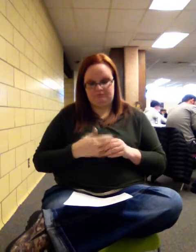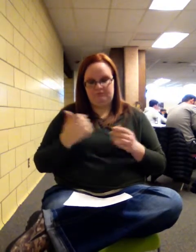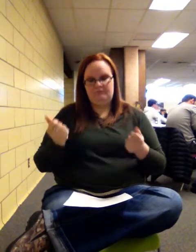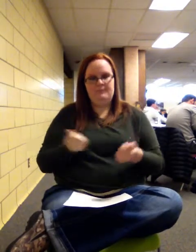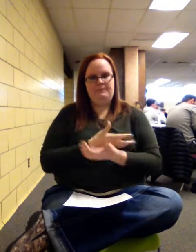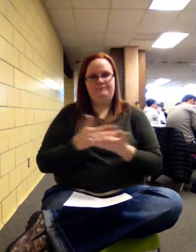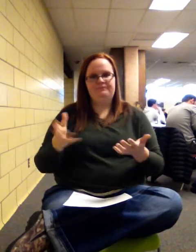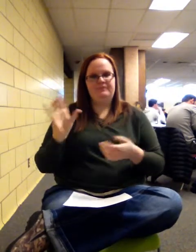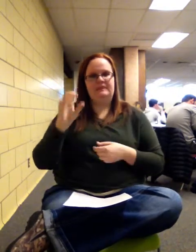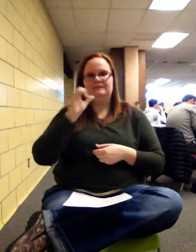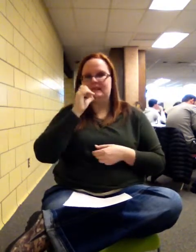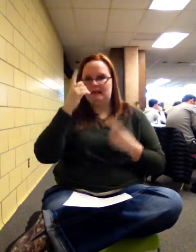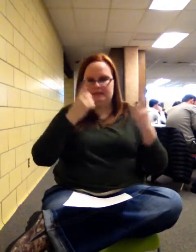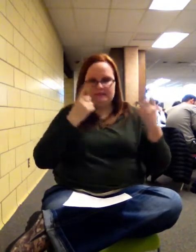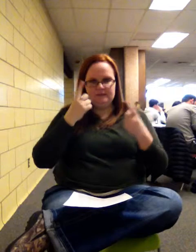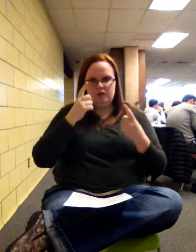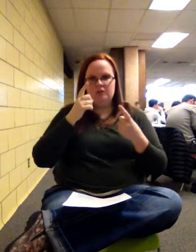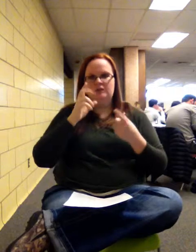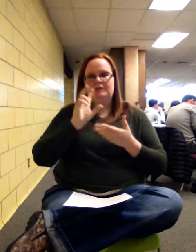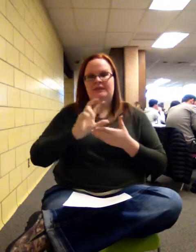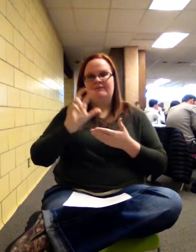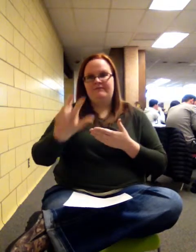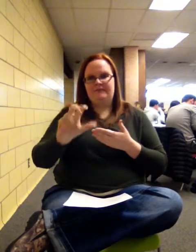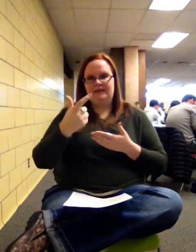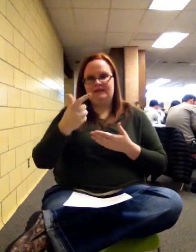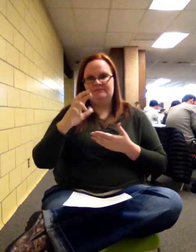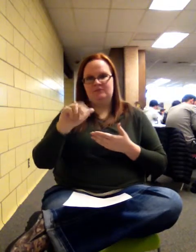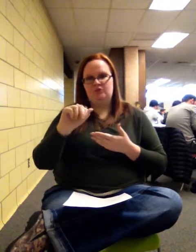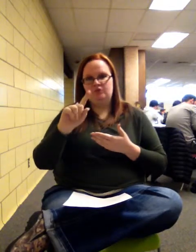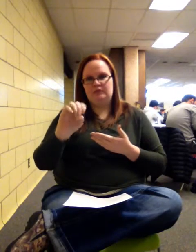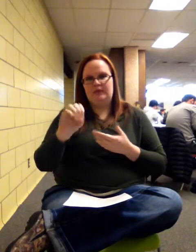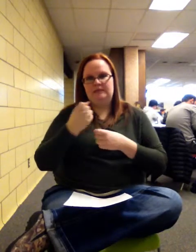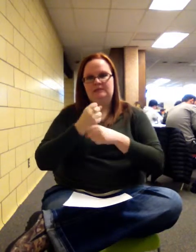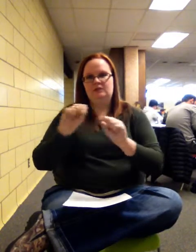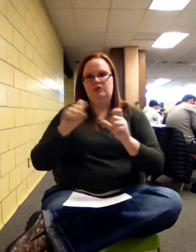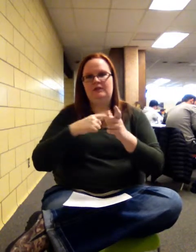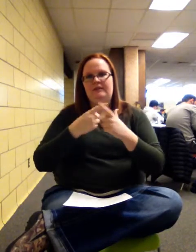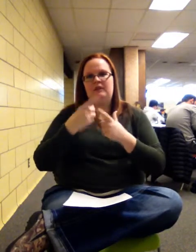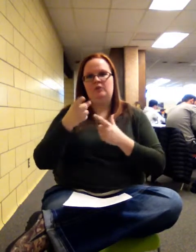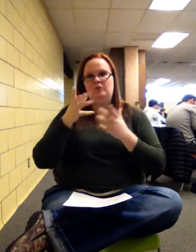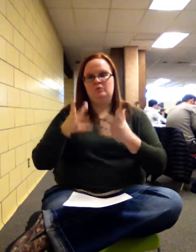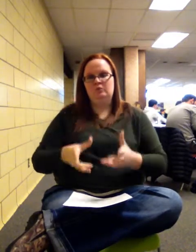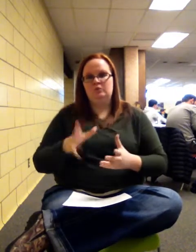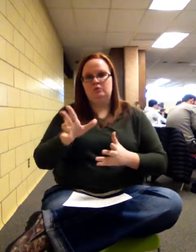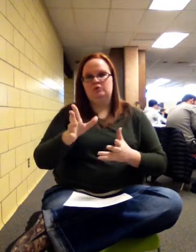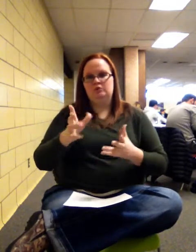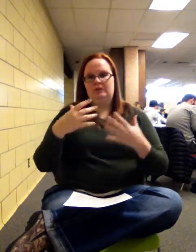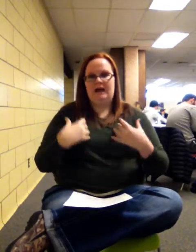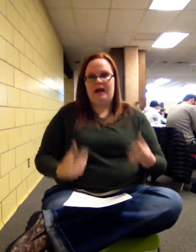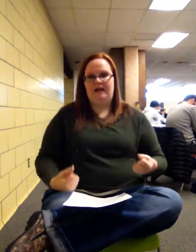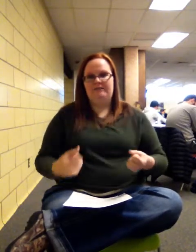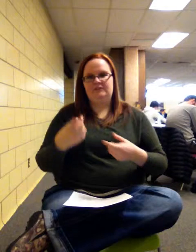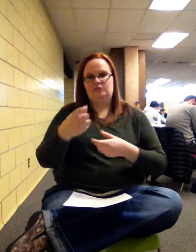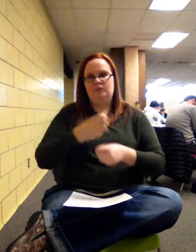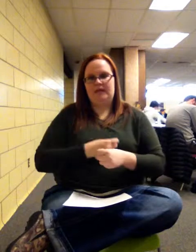an investment grade security, you start to lose your confidence that you're going to get the return of and on your money, so